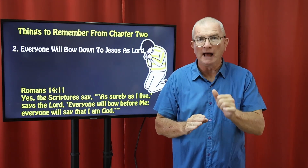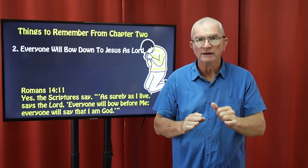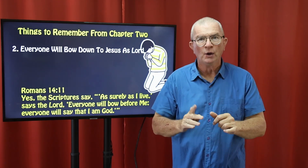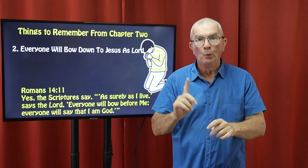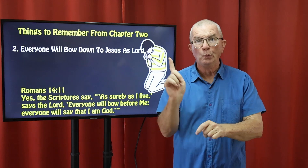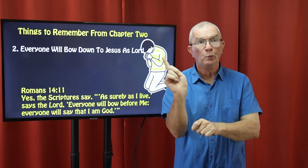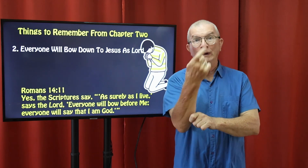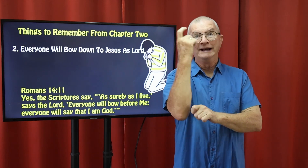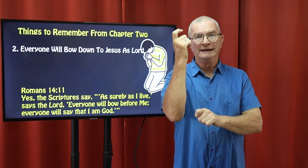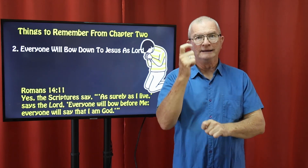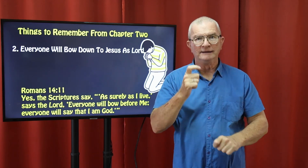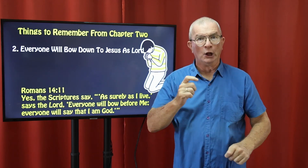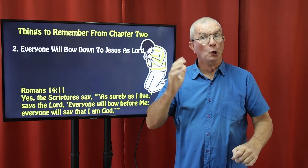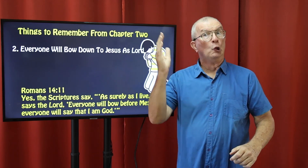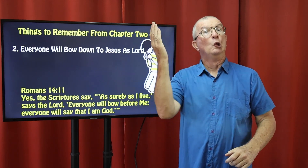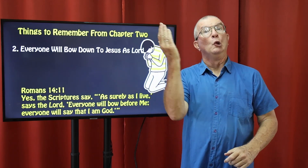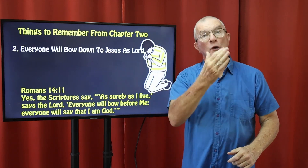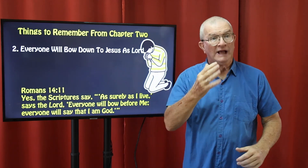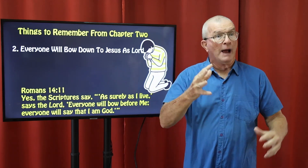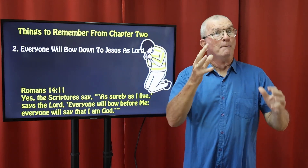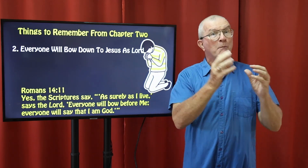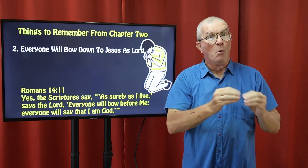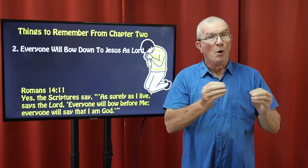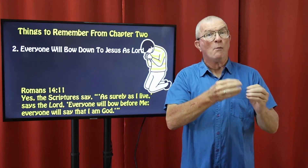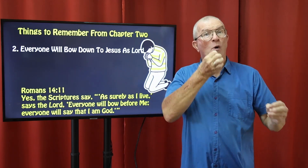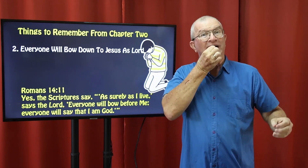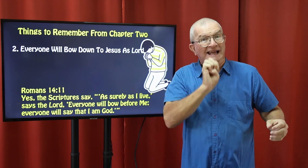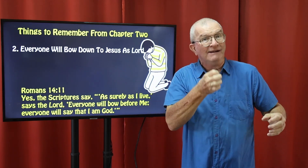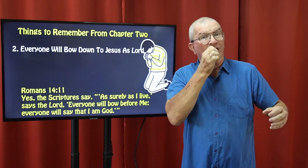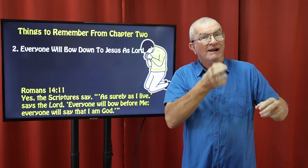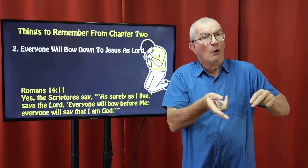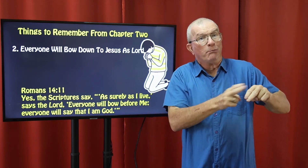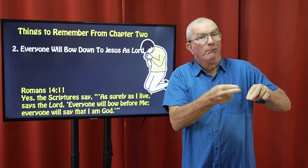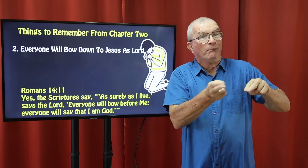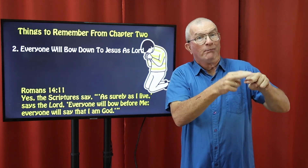not winning. It looks like more and more evil.